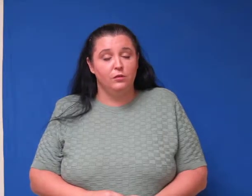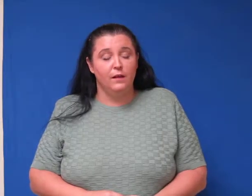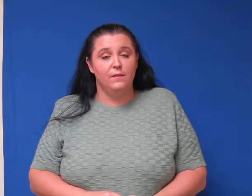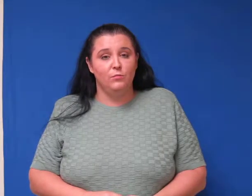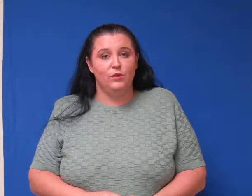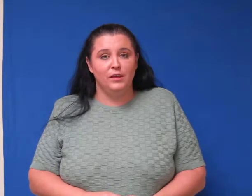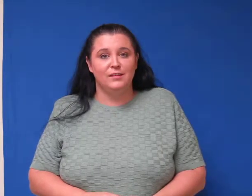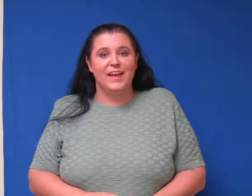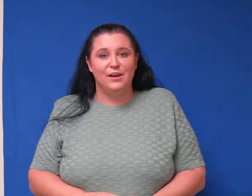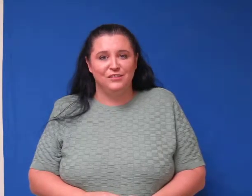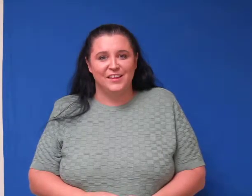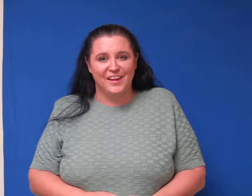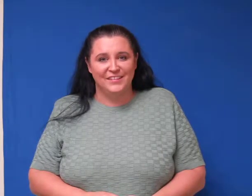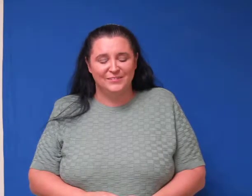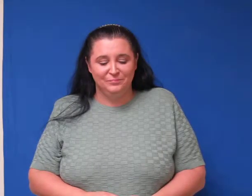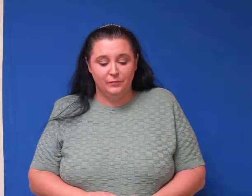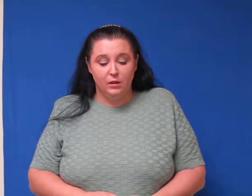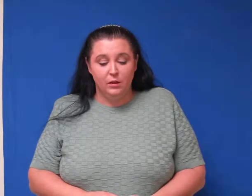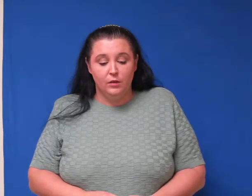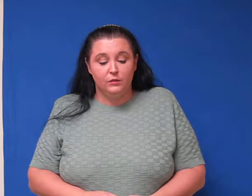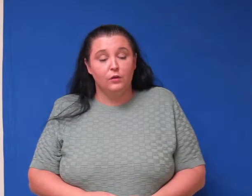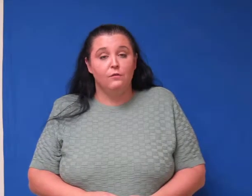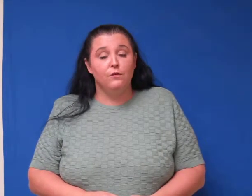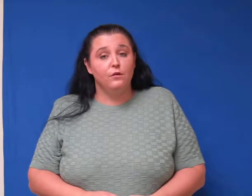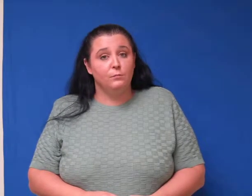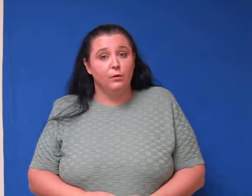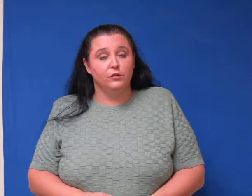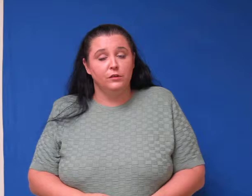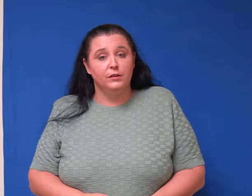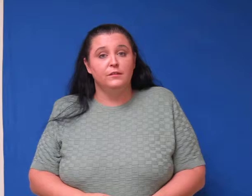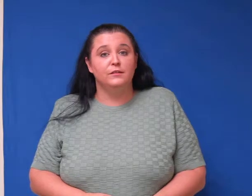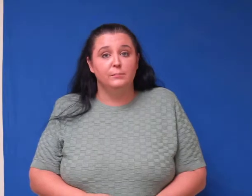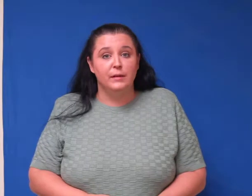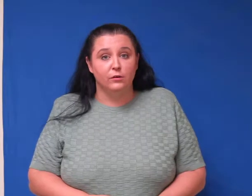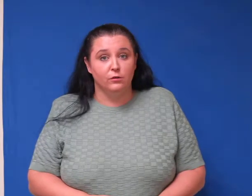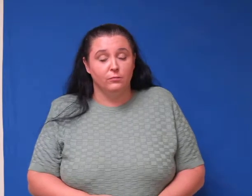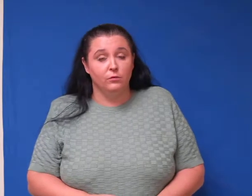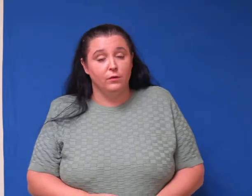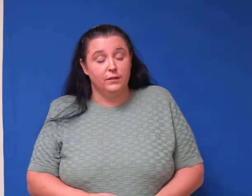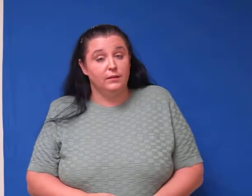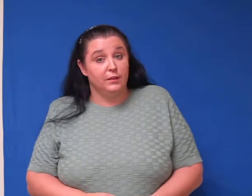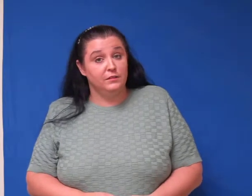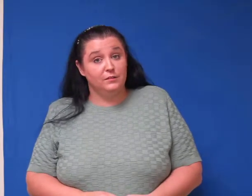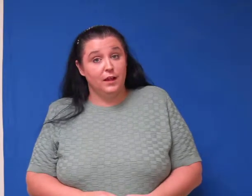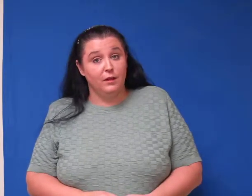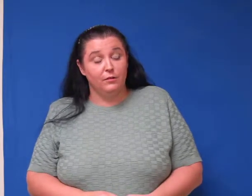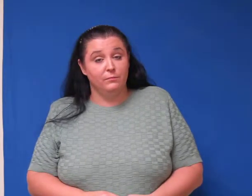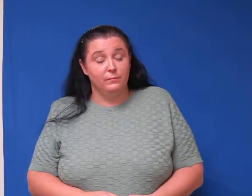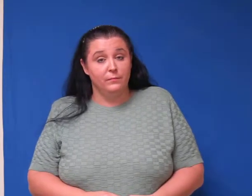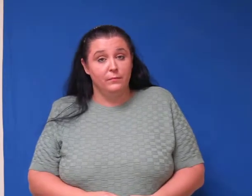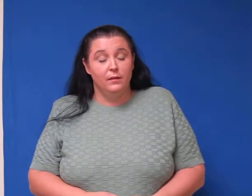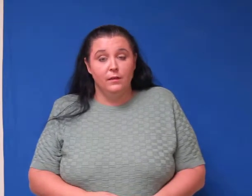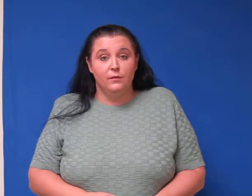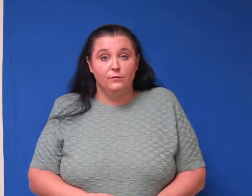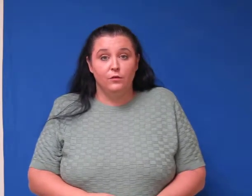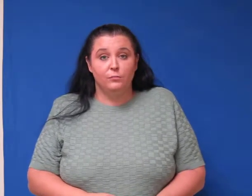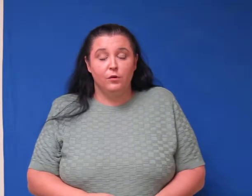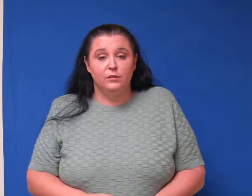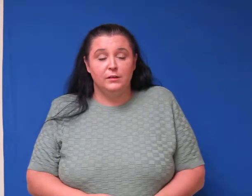and then we'll get into how to sign it. So first person is the speaker, or in this case the signer. First person